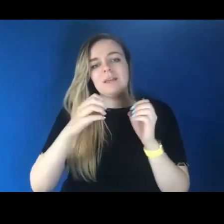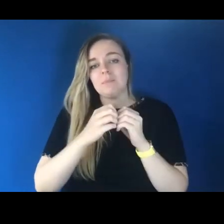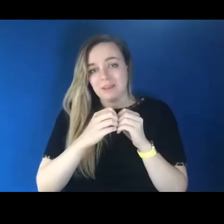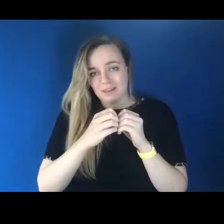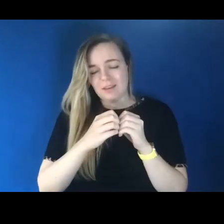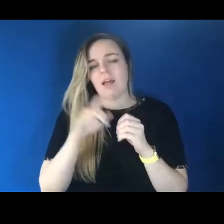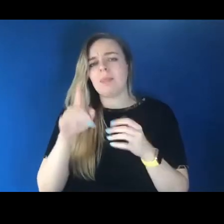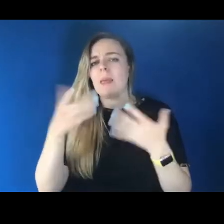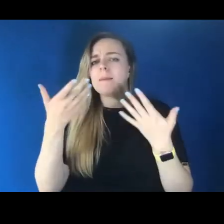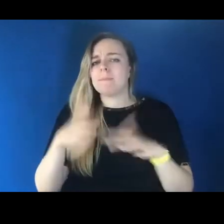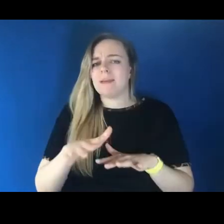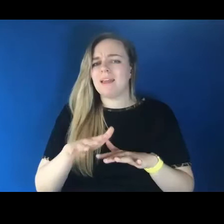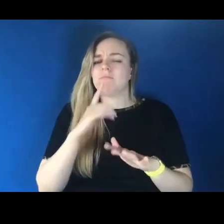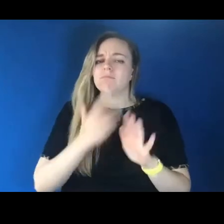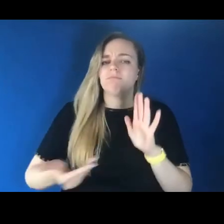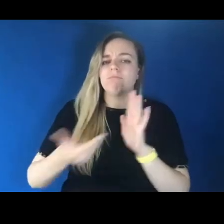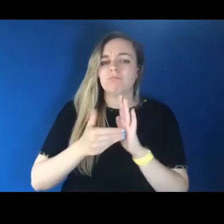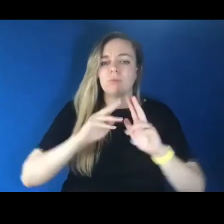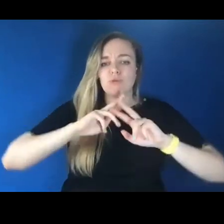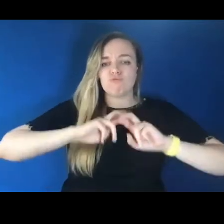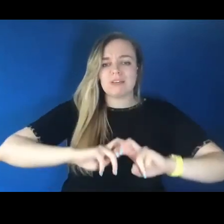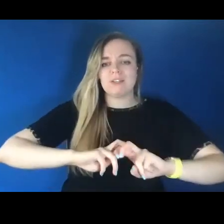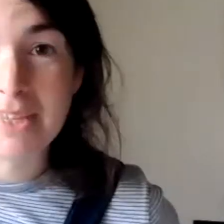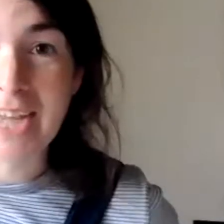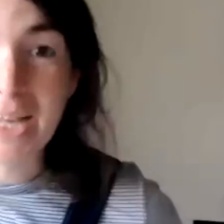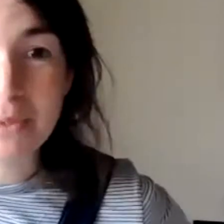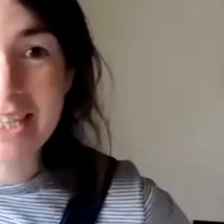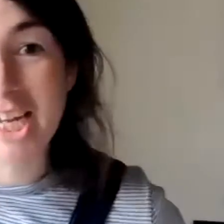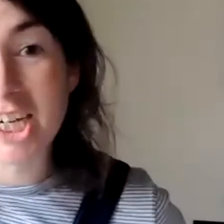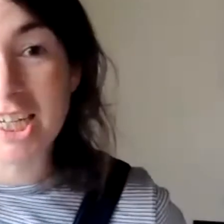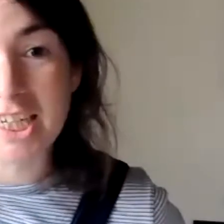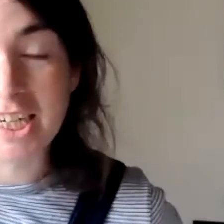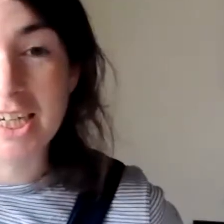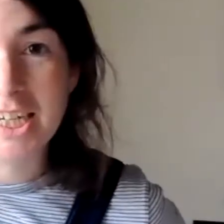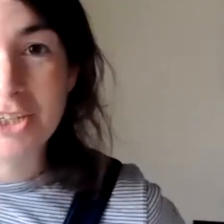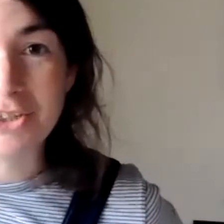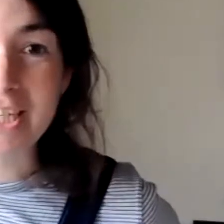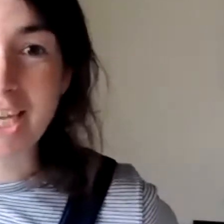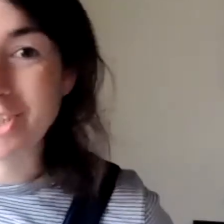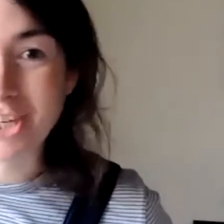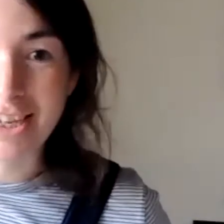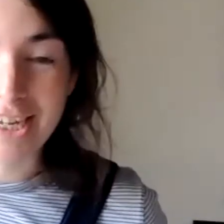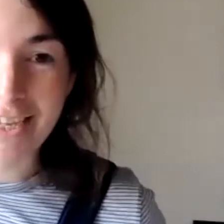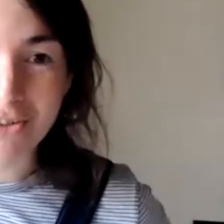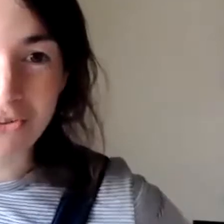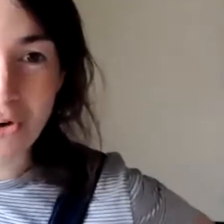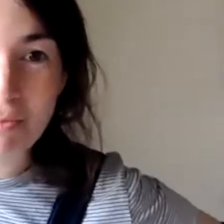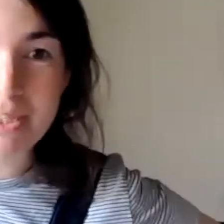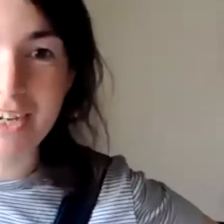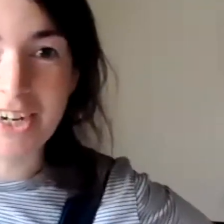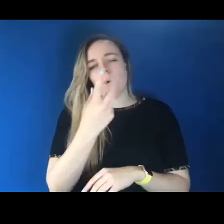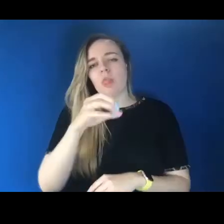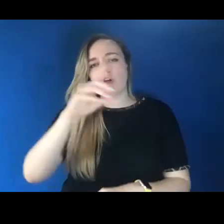done some additional research. Like Hannah was saying earlier, these 130,000